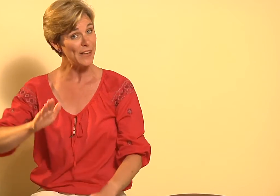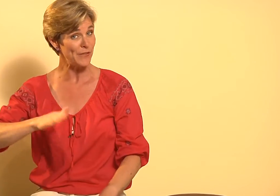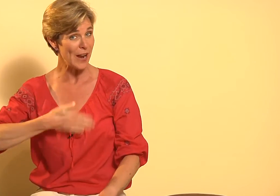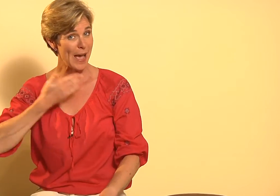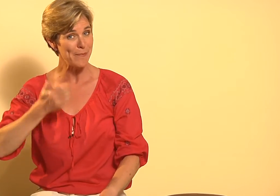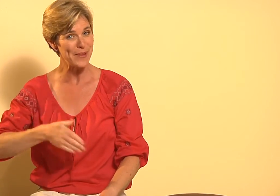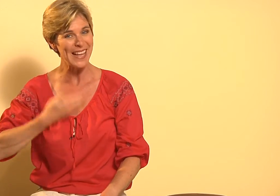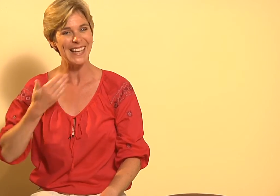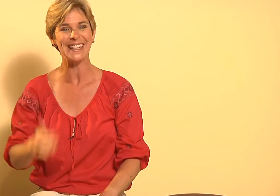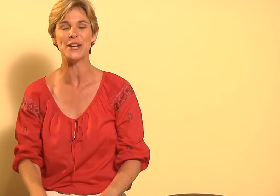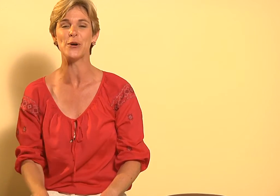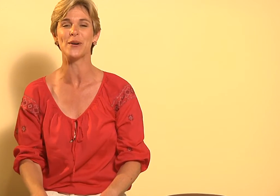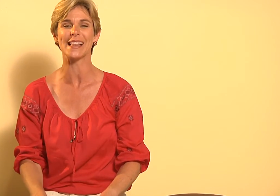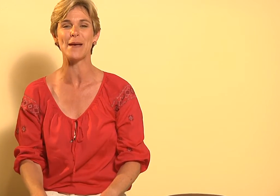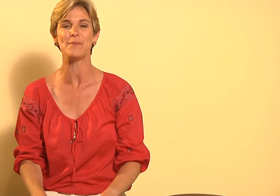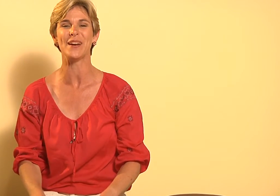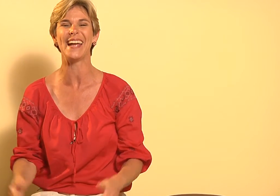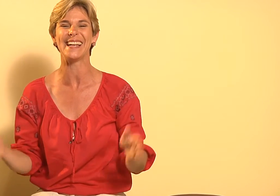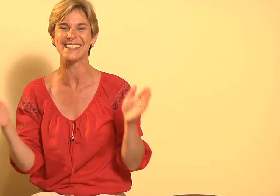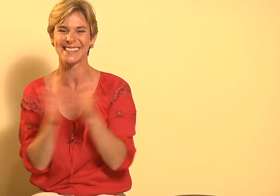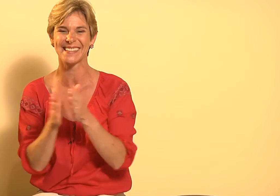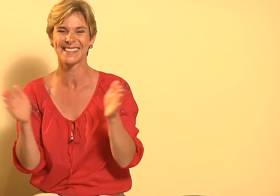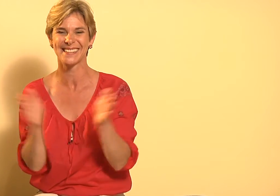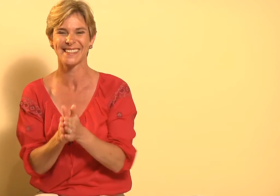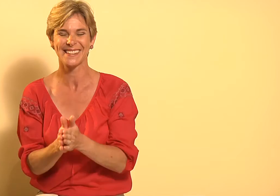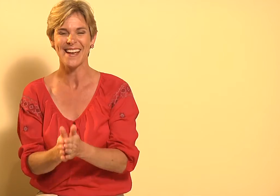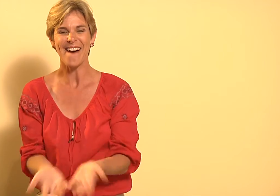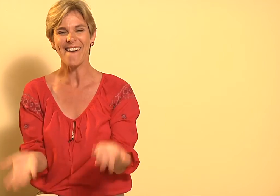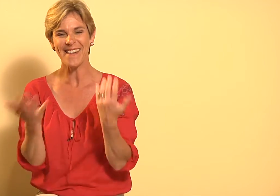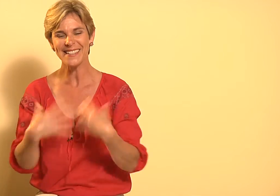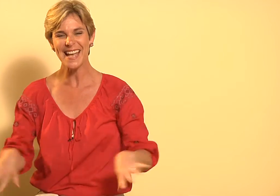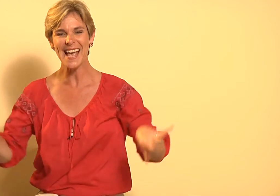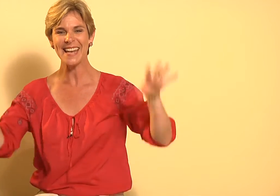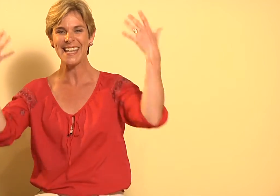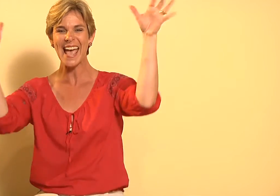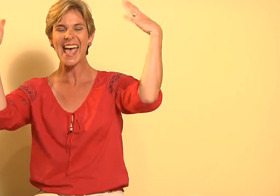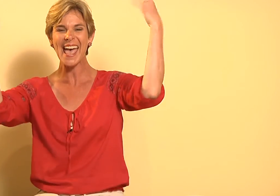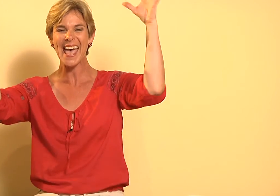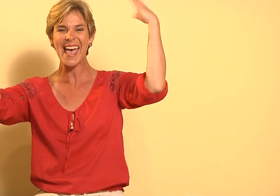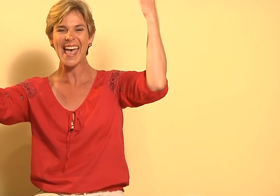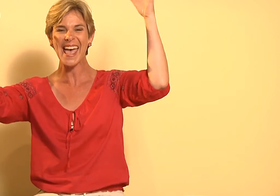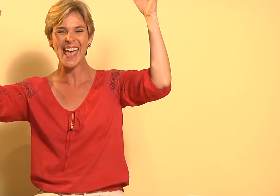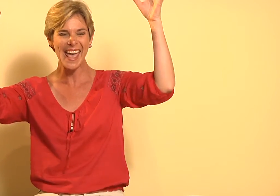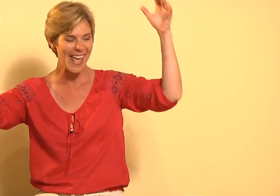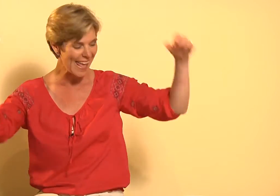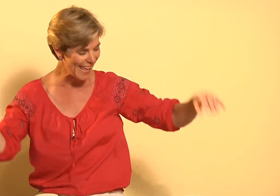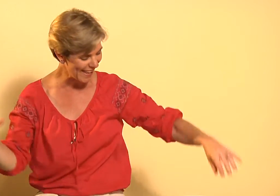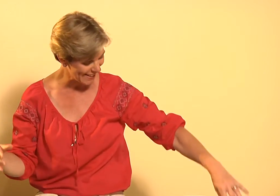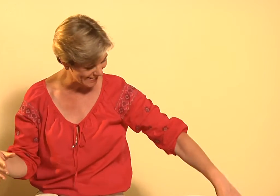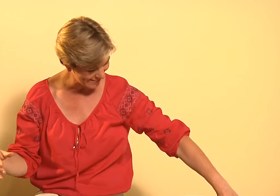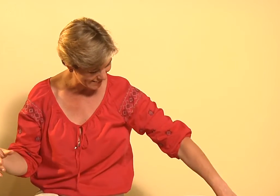If you're happy and you know it, clap your hands. All done! Yay!